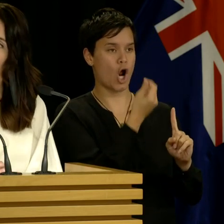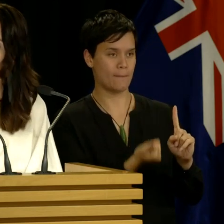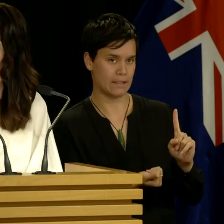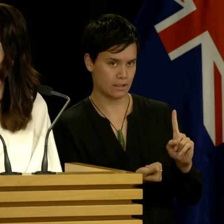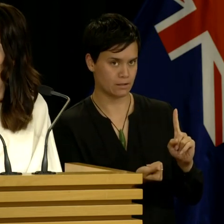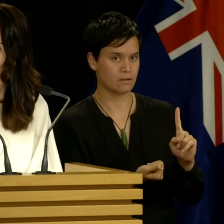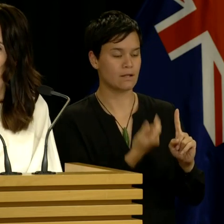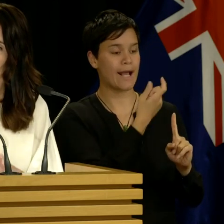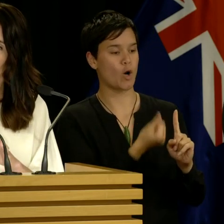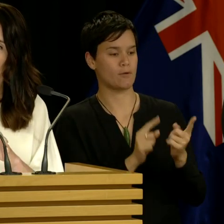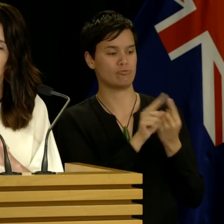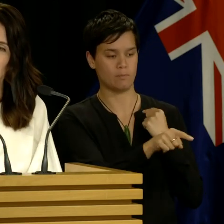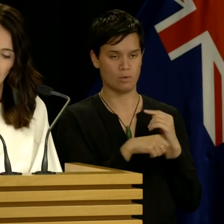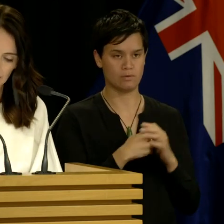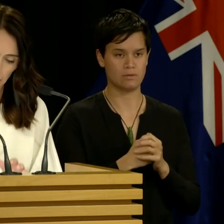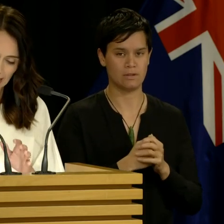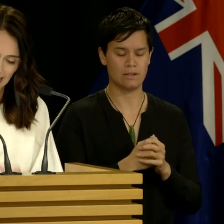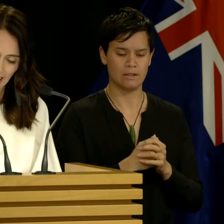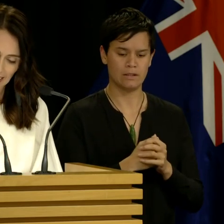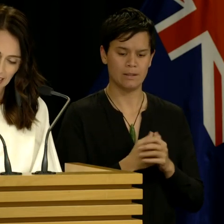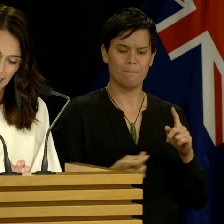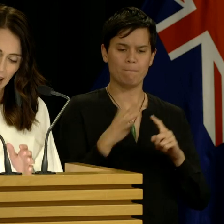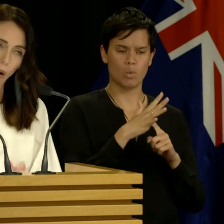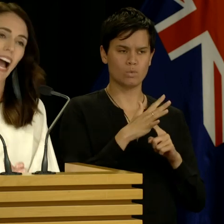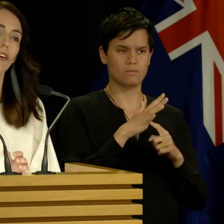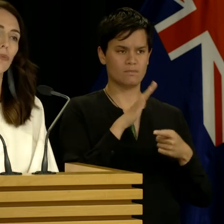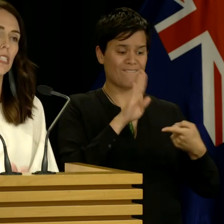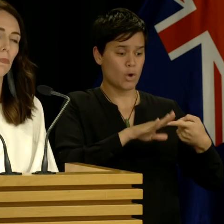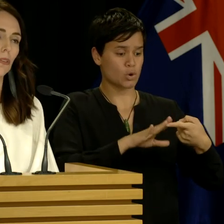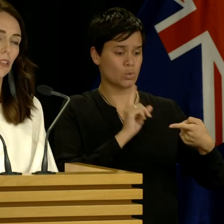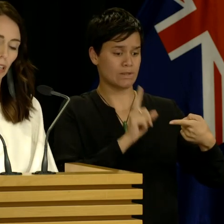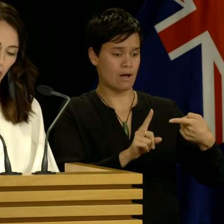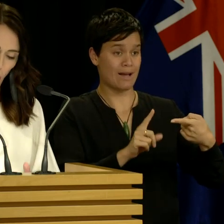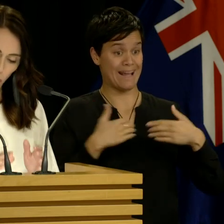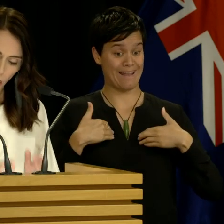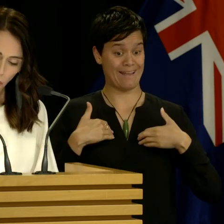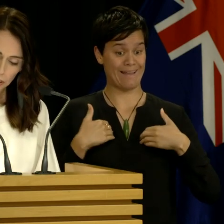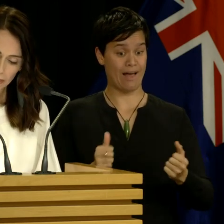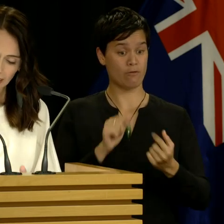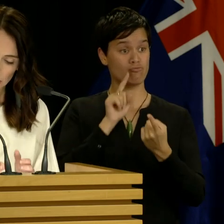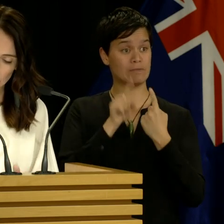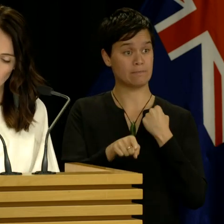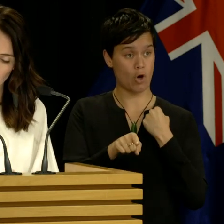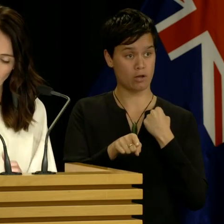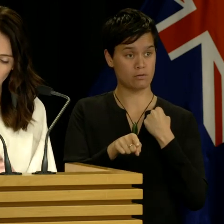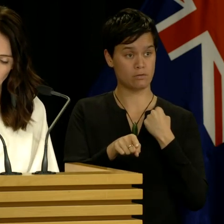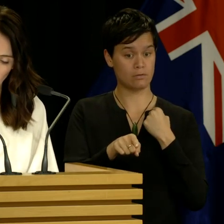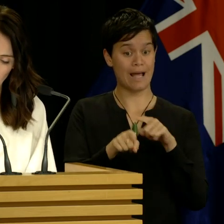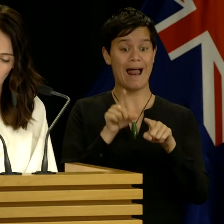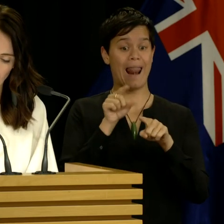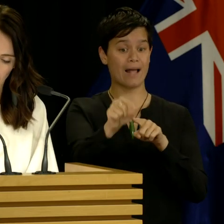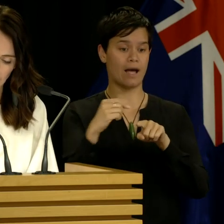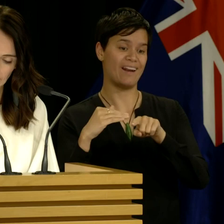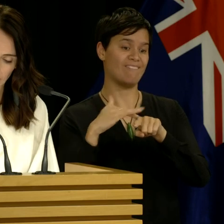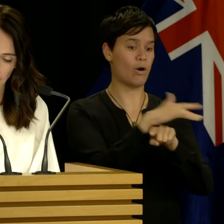It's really important, though, to start by saying that our health response will ultimately serve our